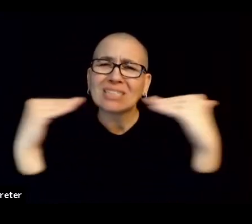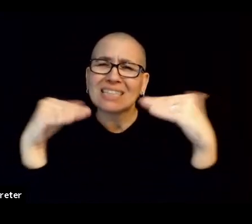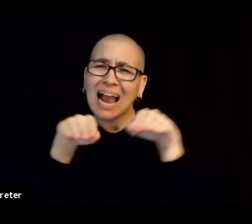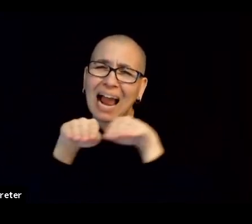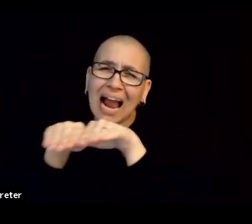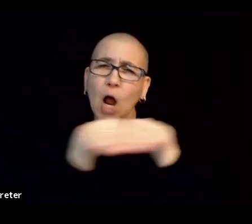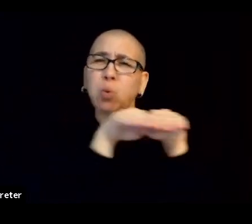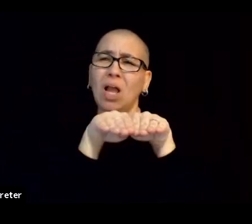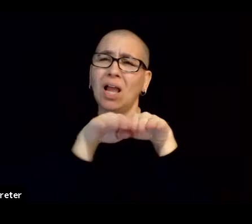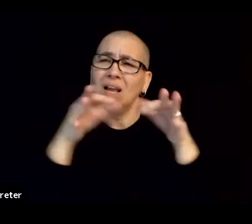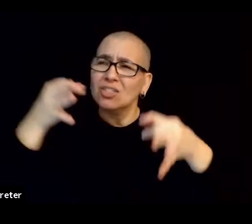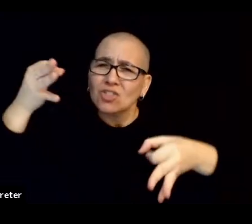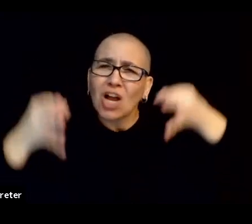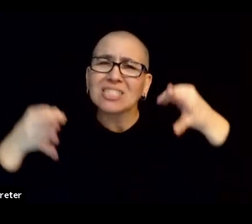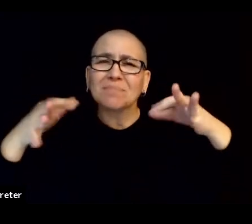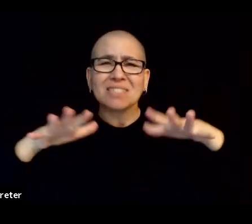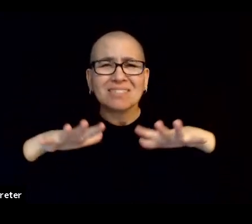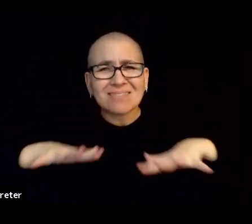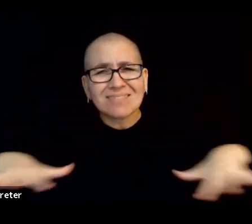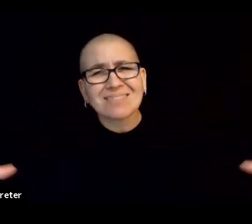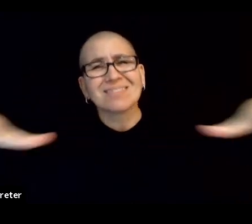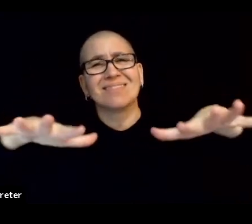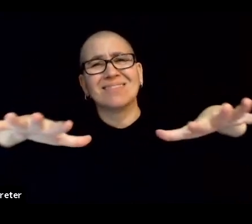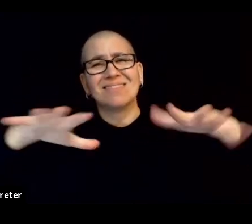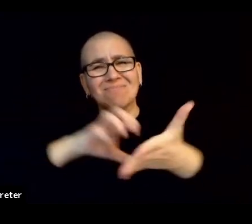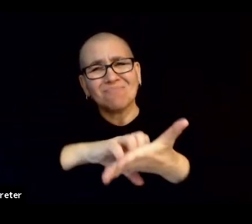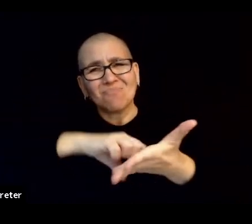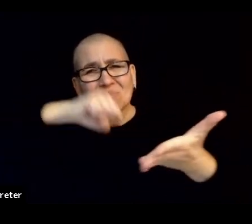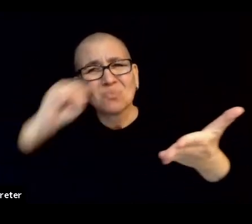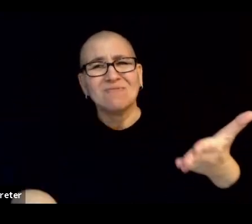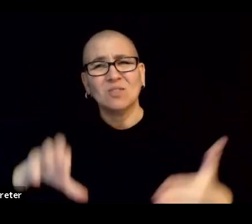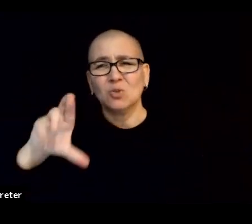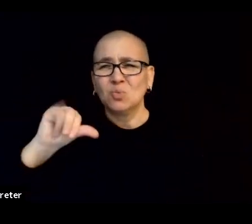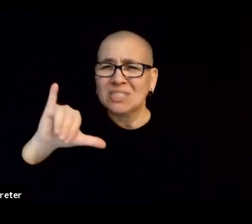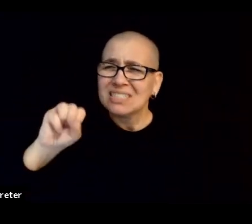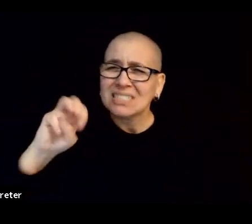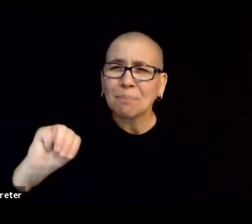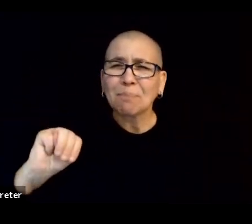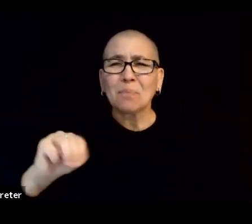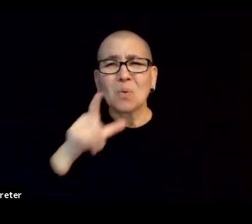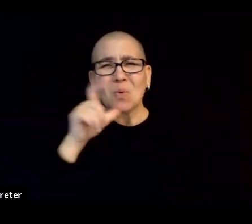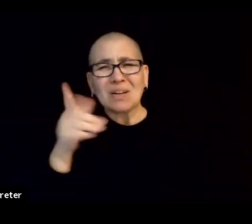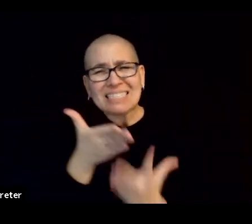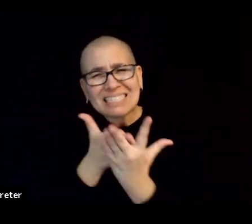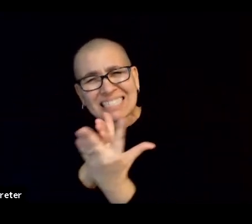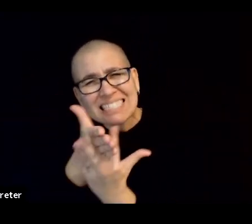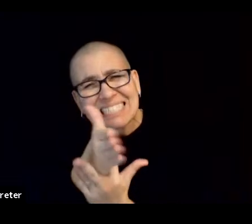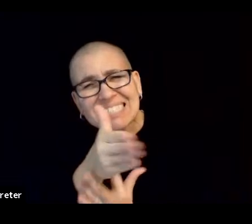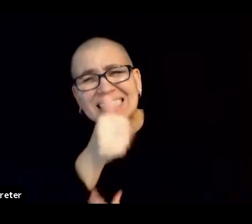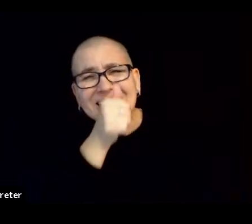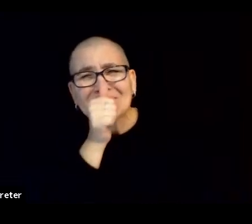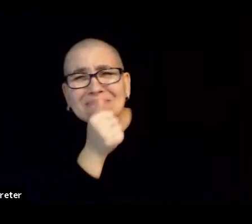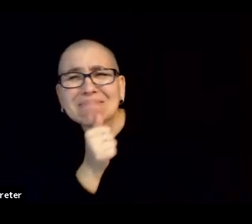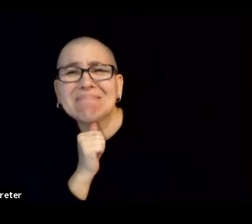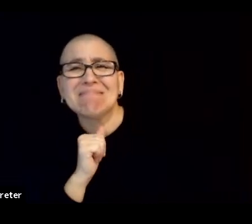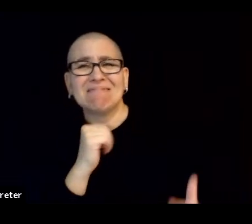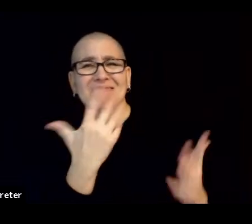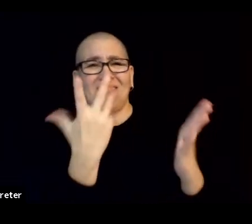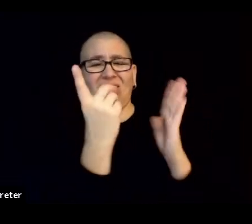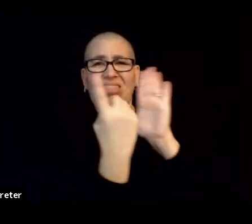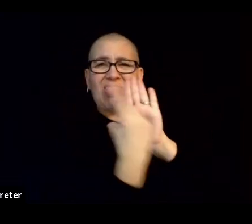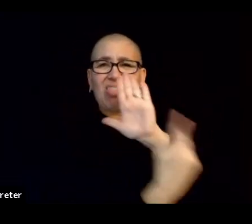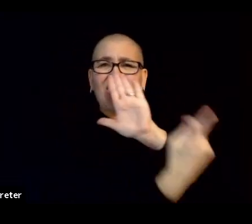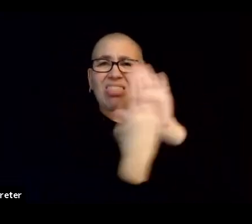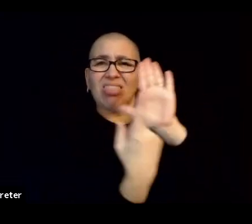manner for those populations in Minnesota who are suffering disproportionately from COVID-19 and then